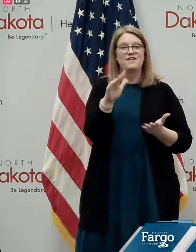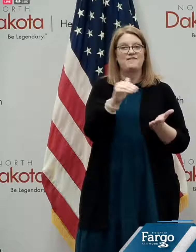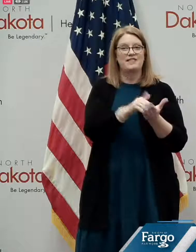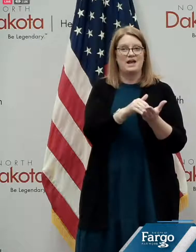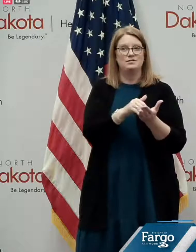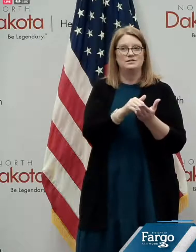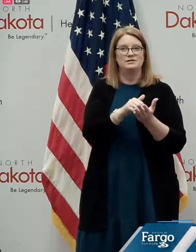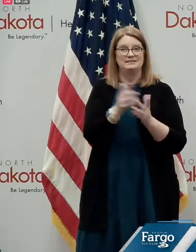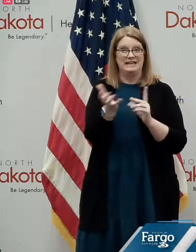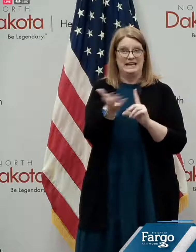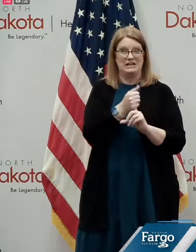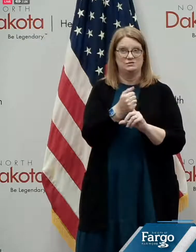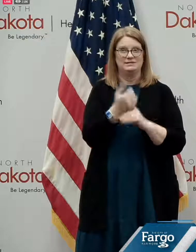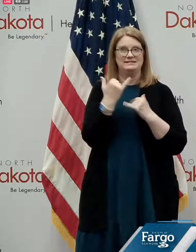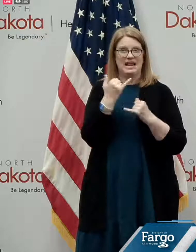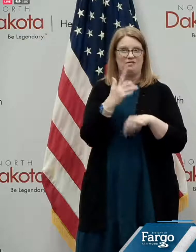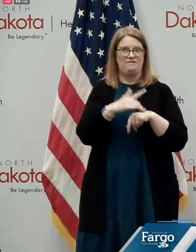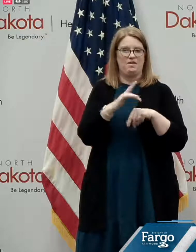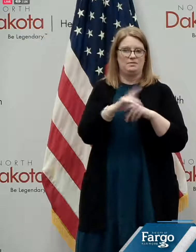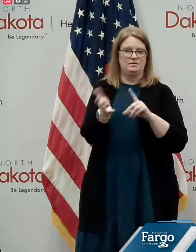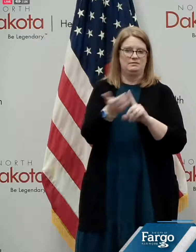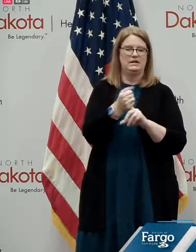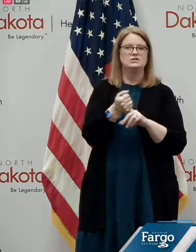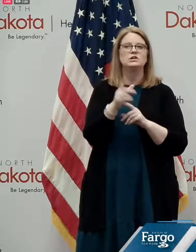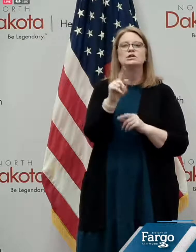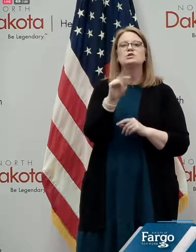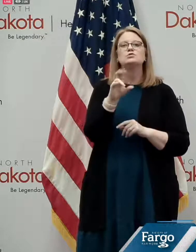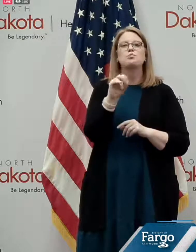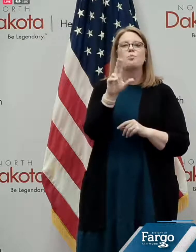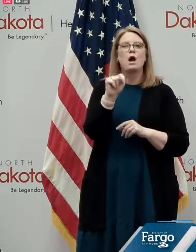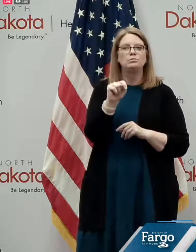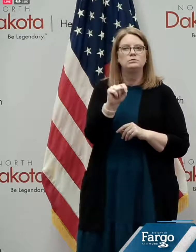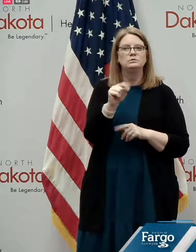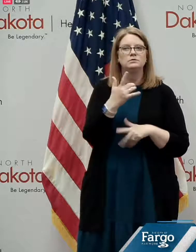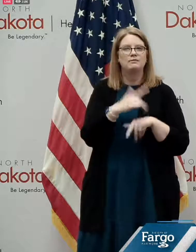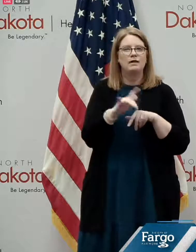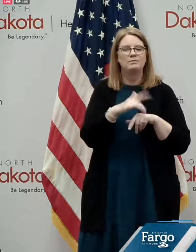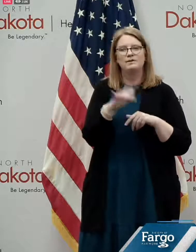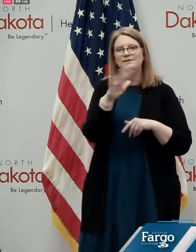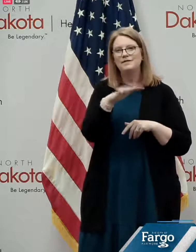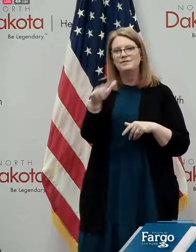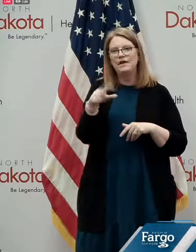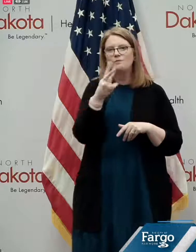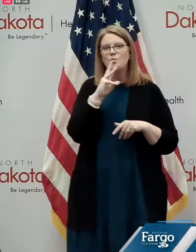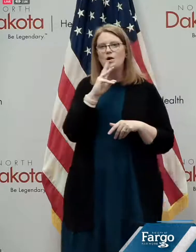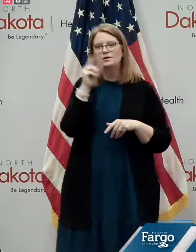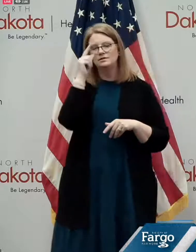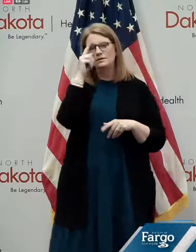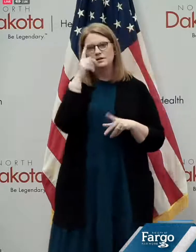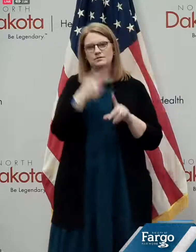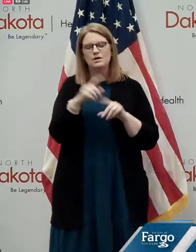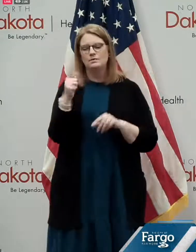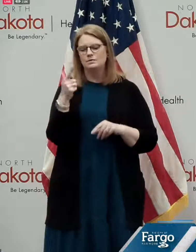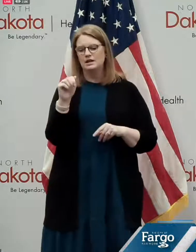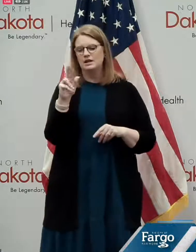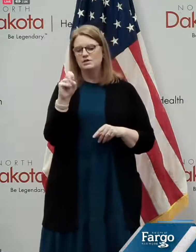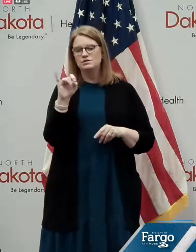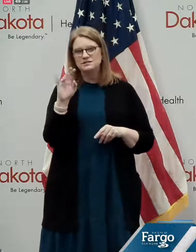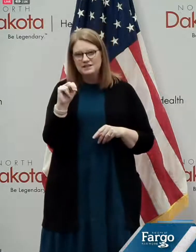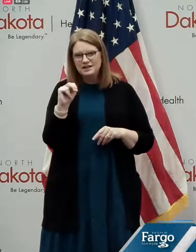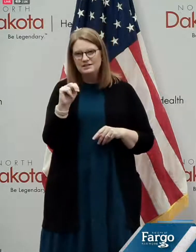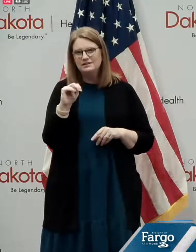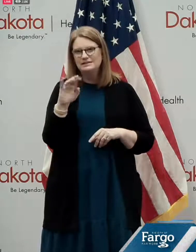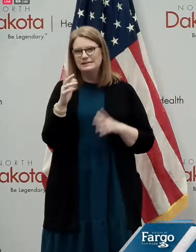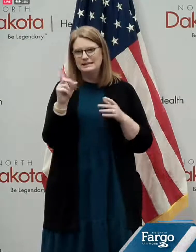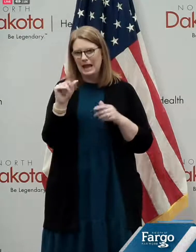75,000 catchable, meaning right now, trout have been delivered into 55 waters, and that came from the Garrison Dam National Fish